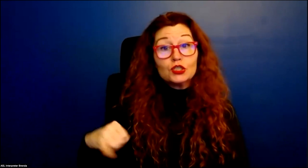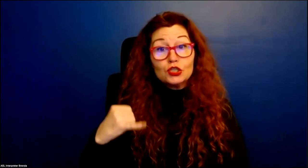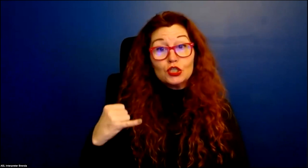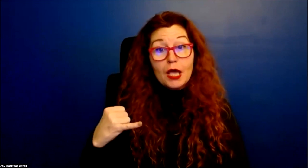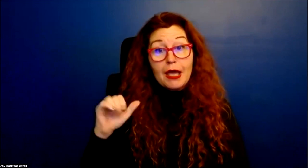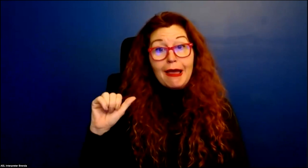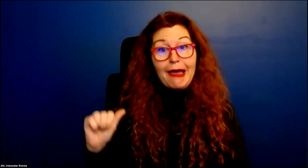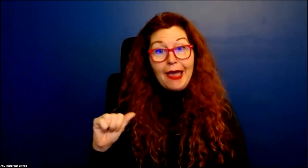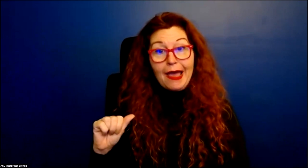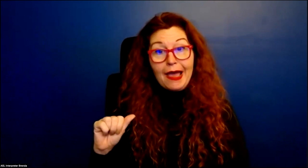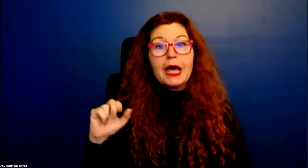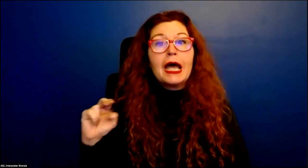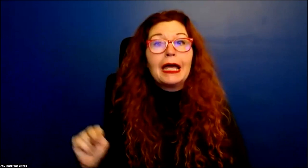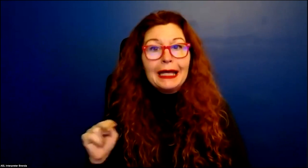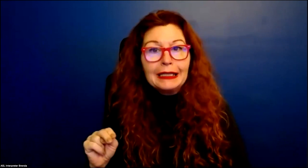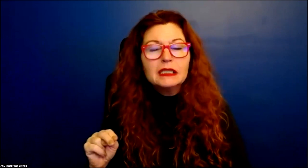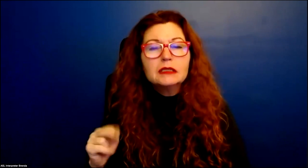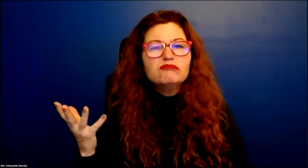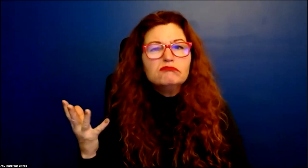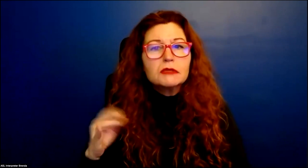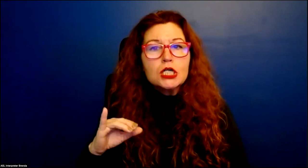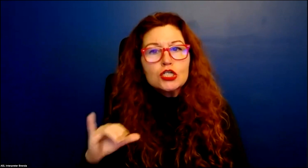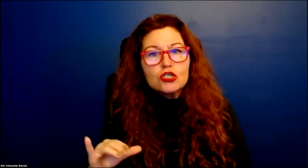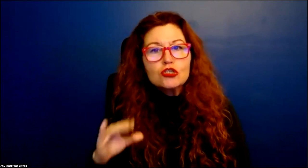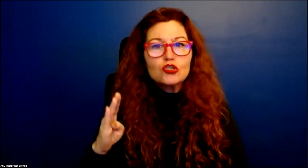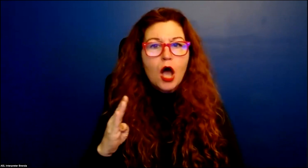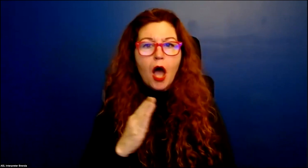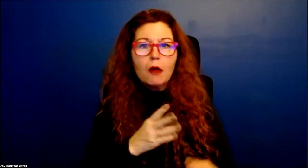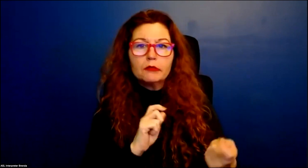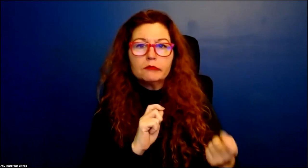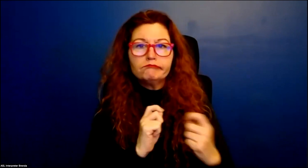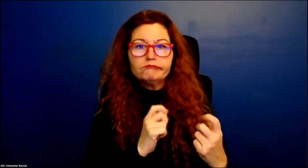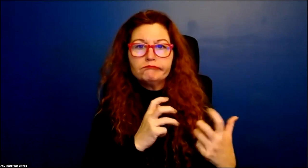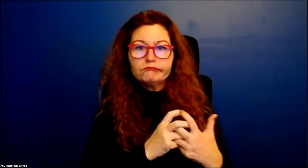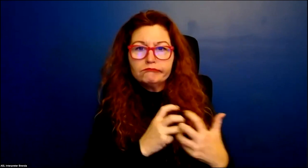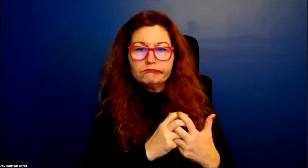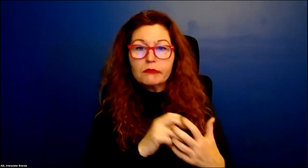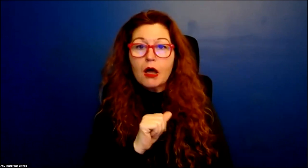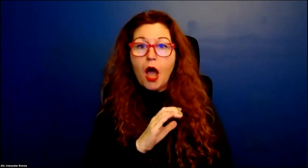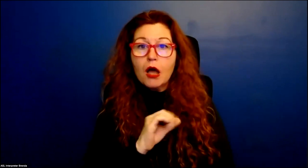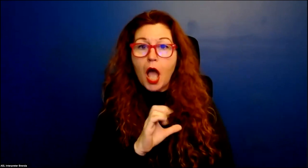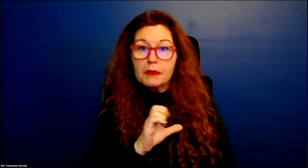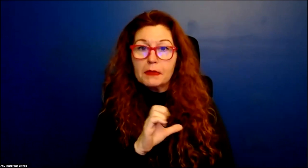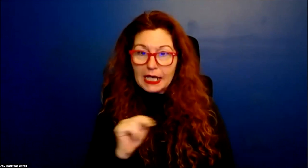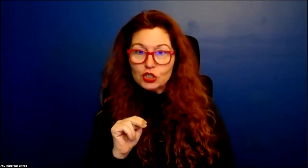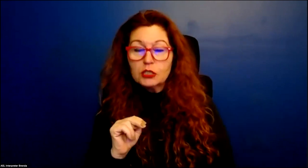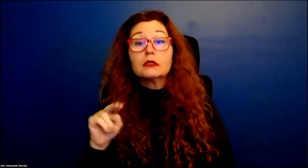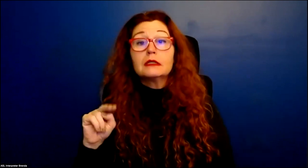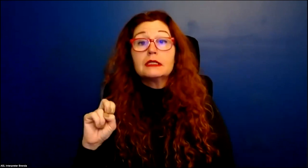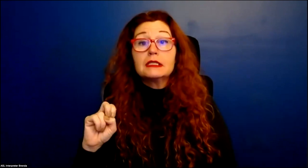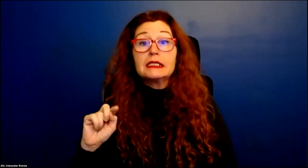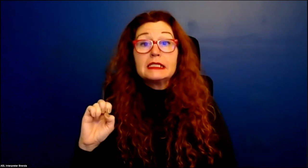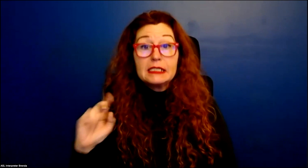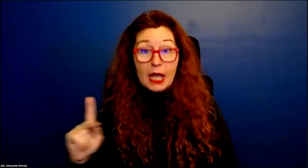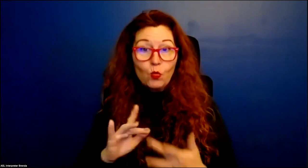of disabilities on there. And there's different types of accommodations that you as an